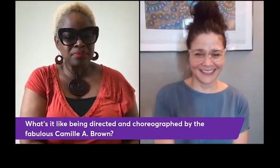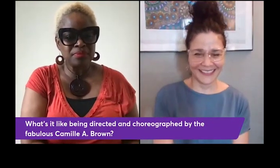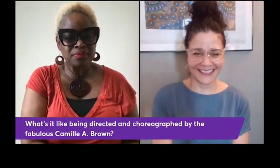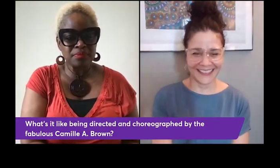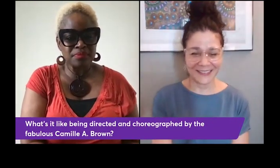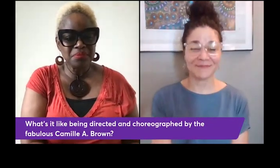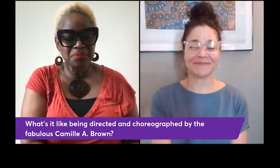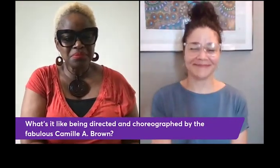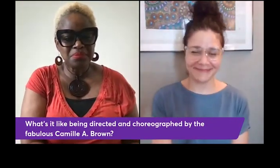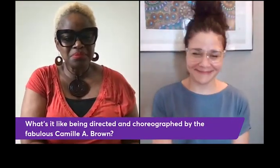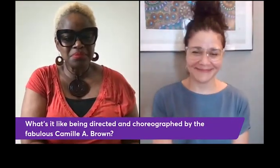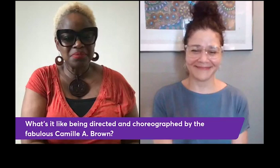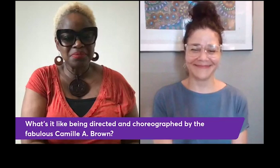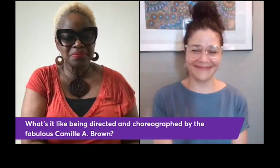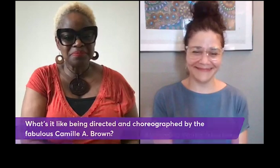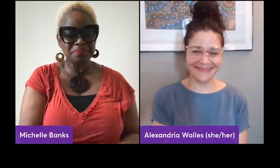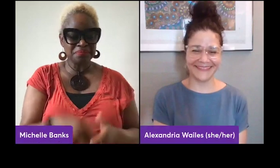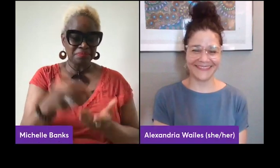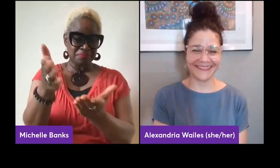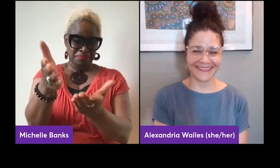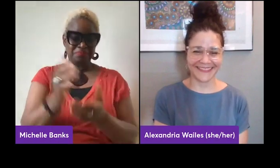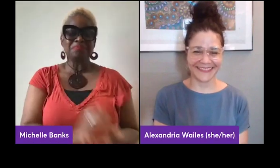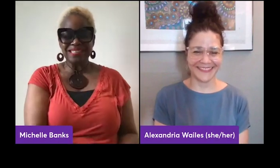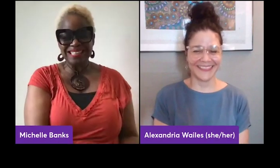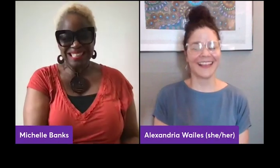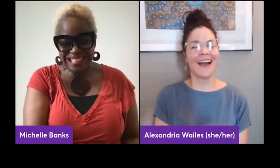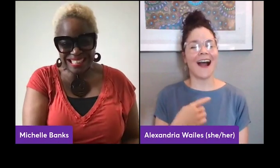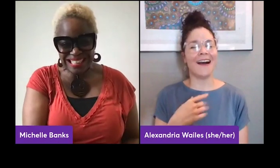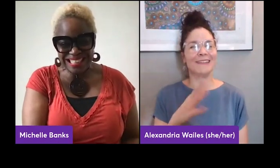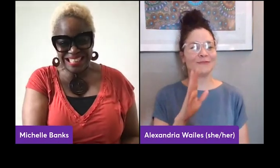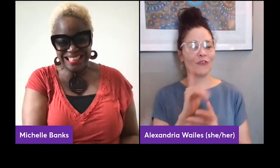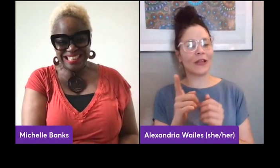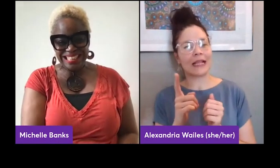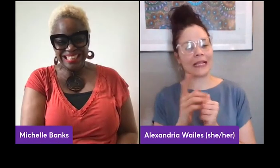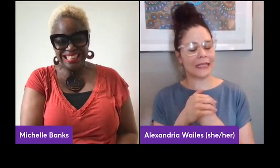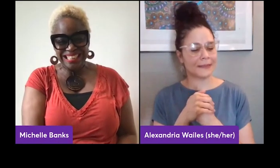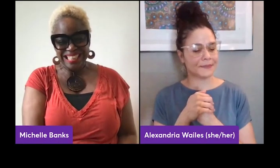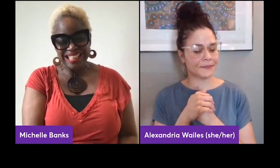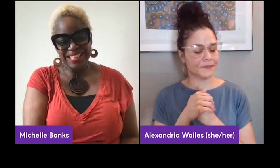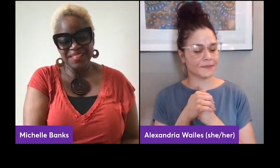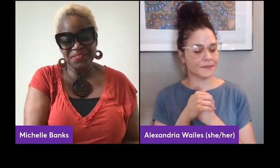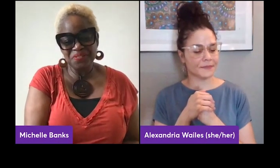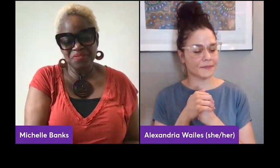What's it like being directed and choreographed by the fabulous Camille A. Brown?